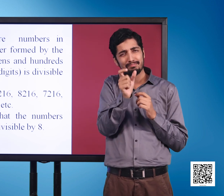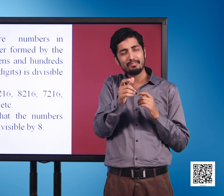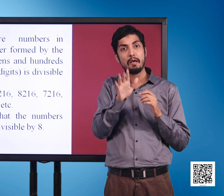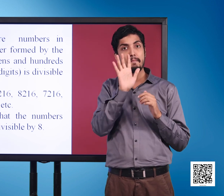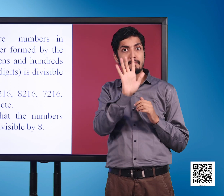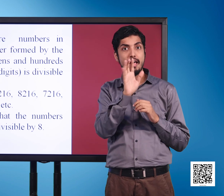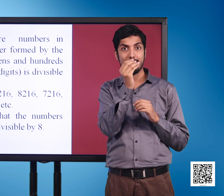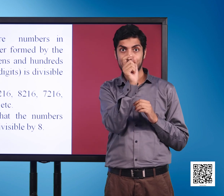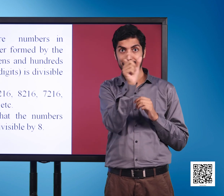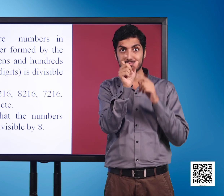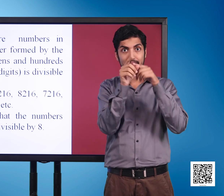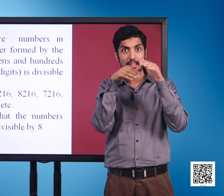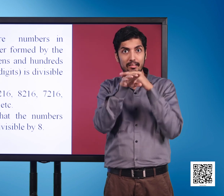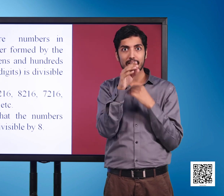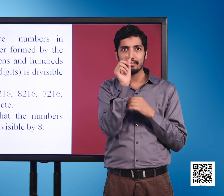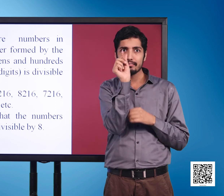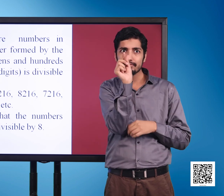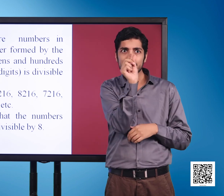digits, is divisible by 8.